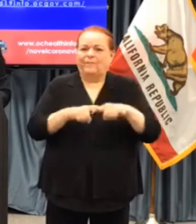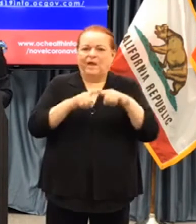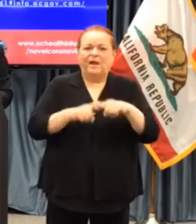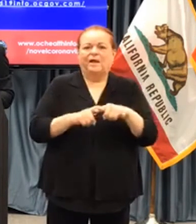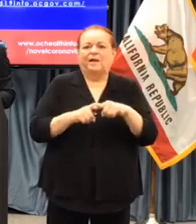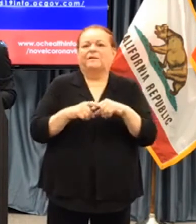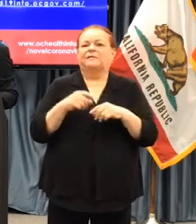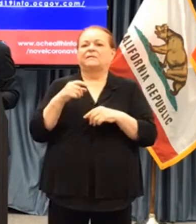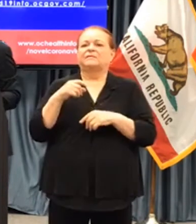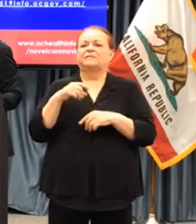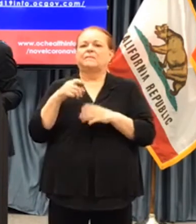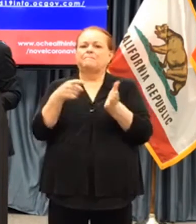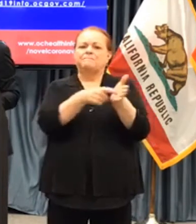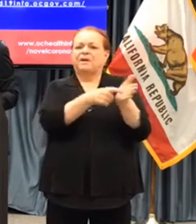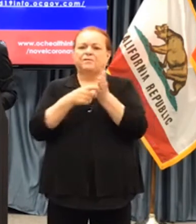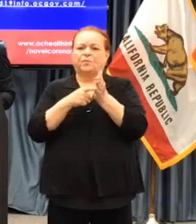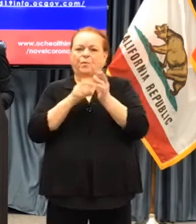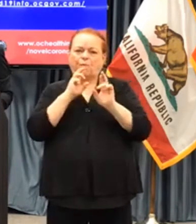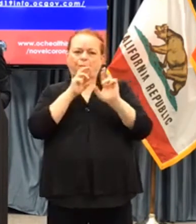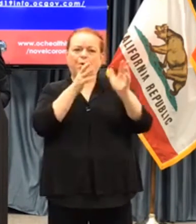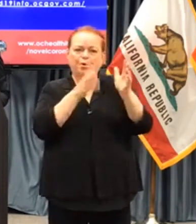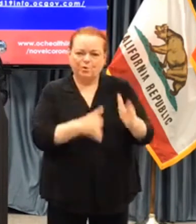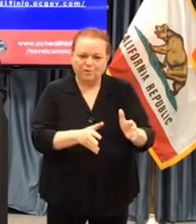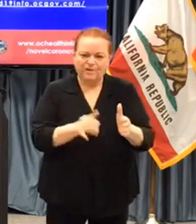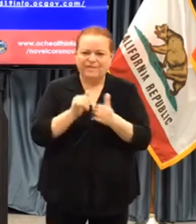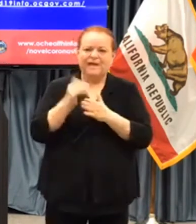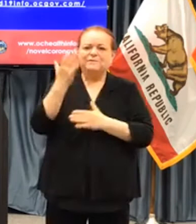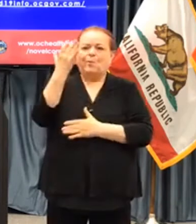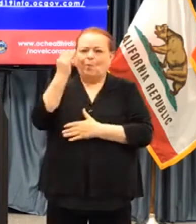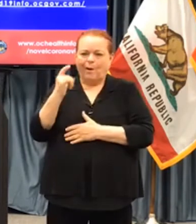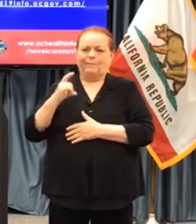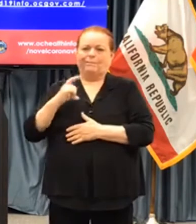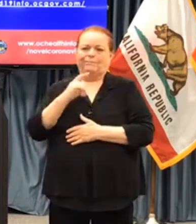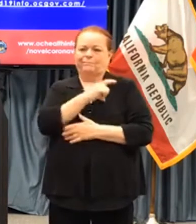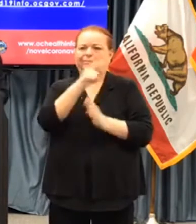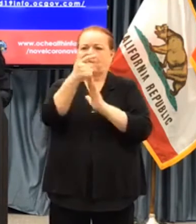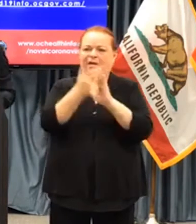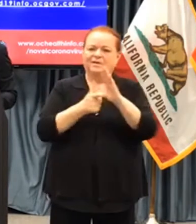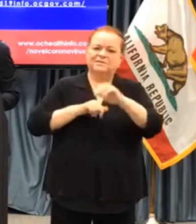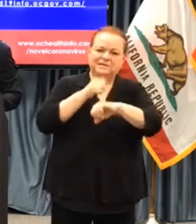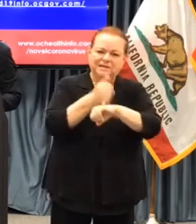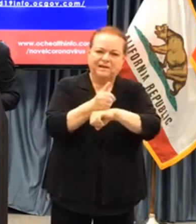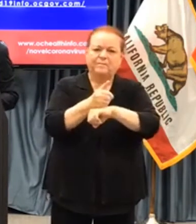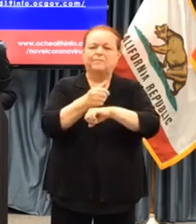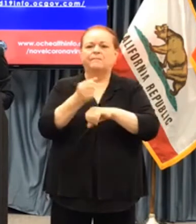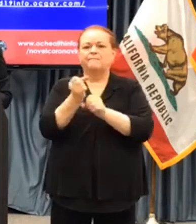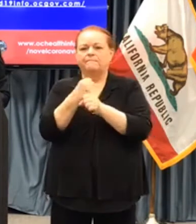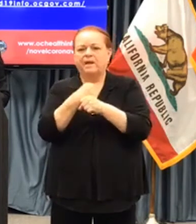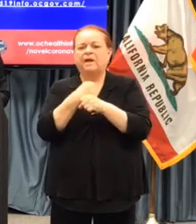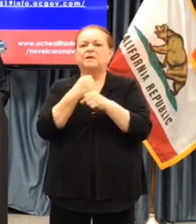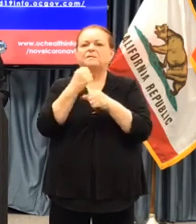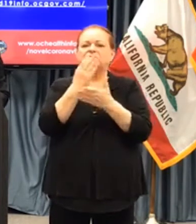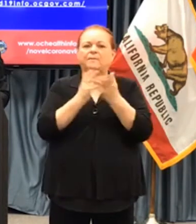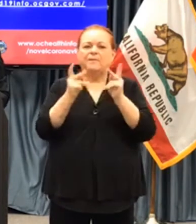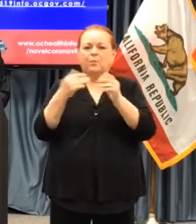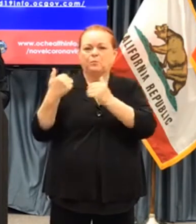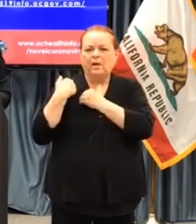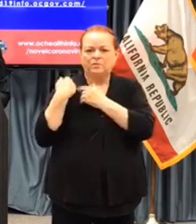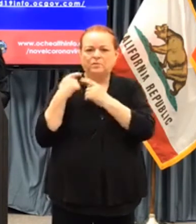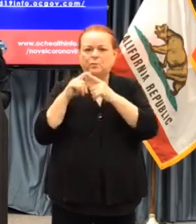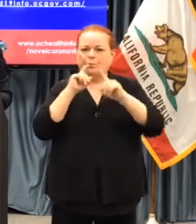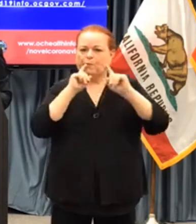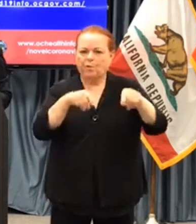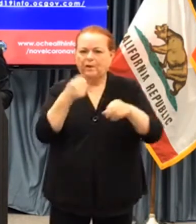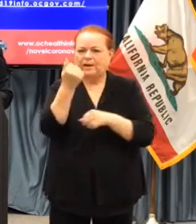That's why the legislature created mandatory reporters, to bring these kinds of issues to our attention. So when people are isolated in their